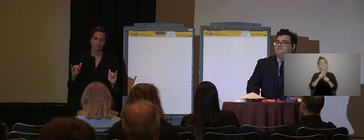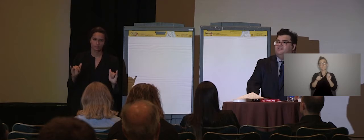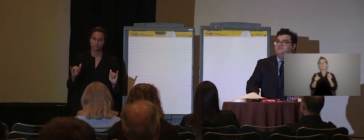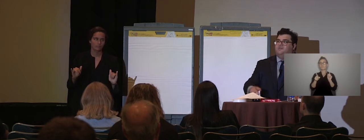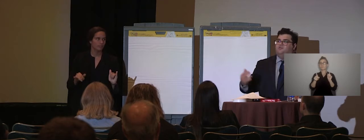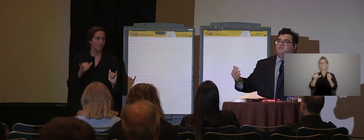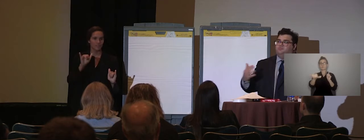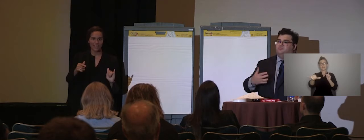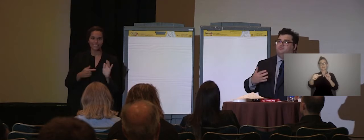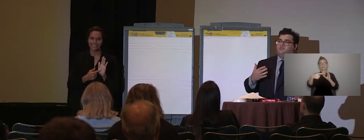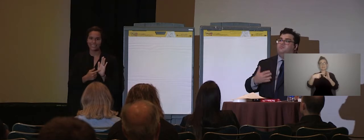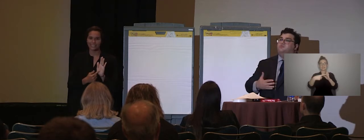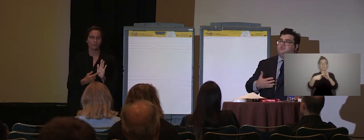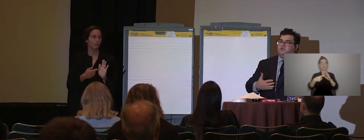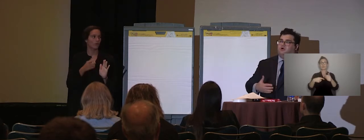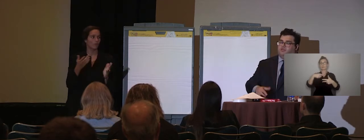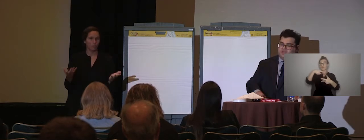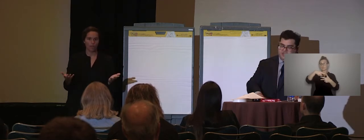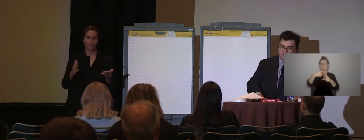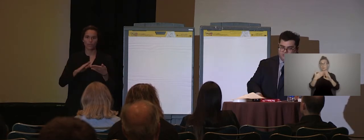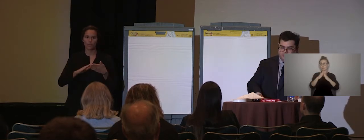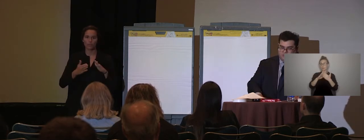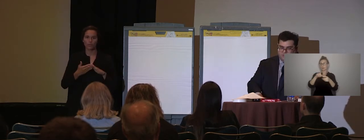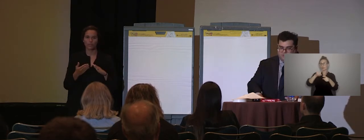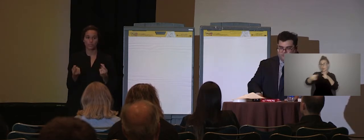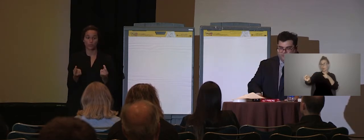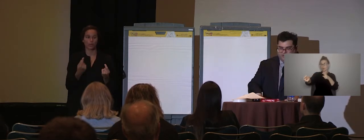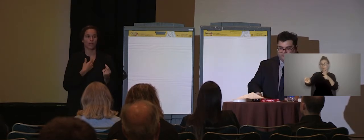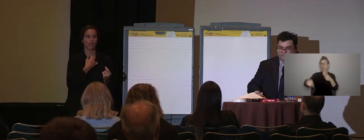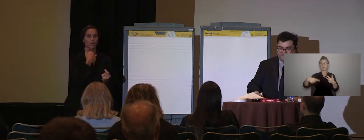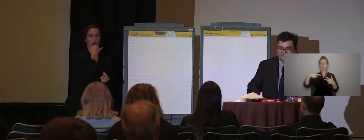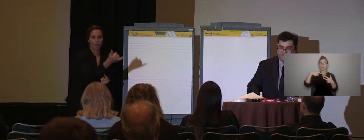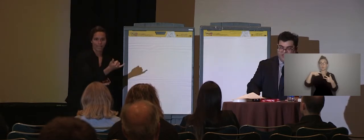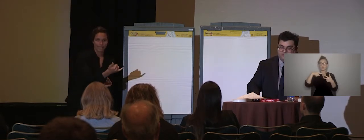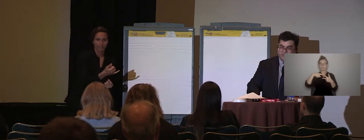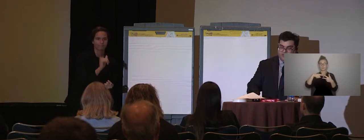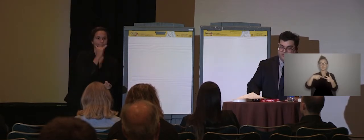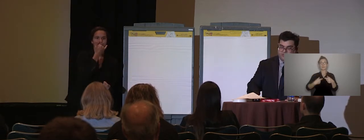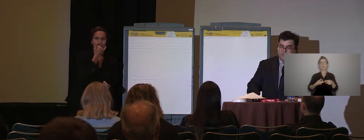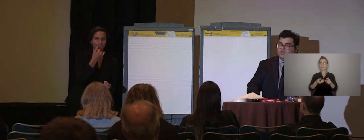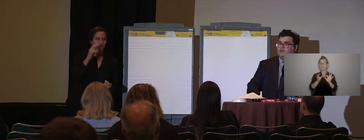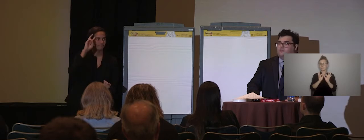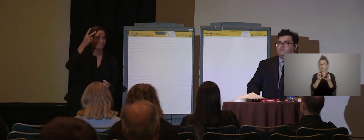that's kind of an example of the community calling in. Then